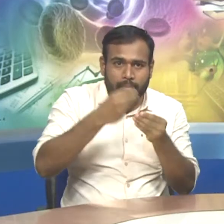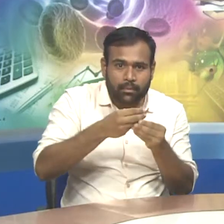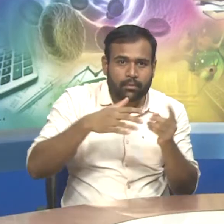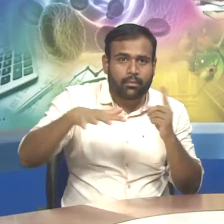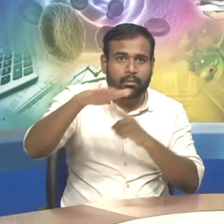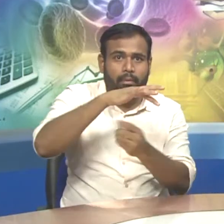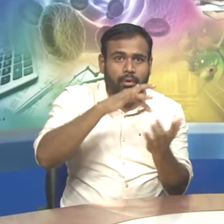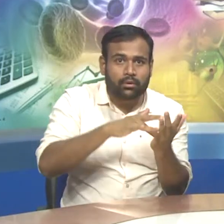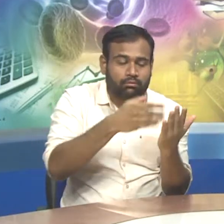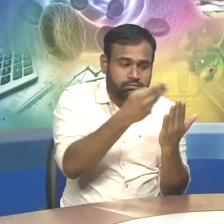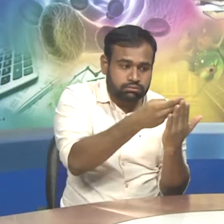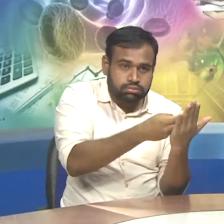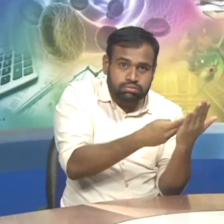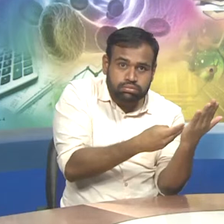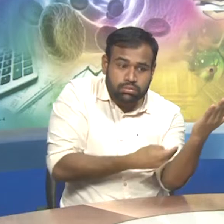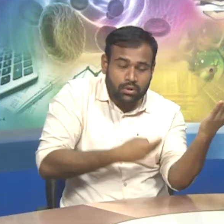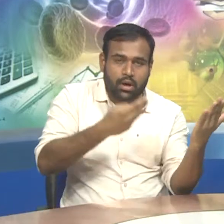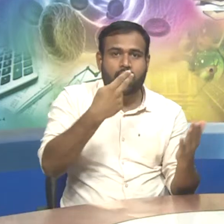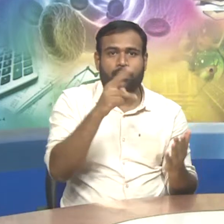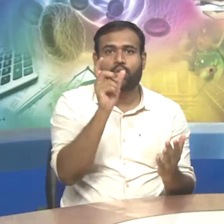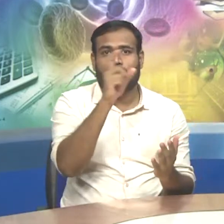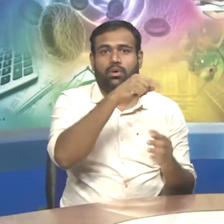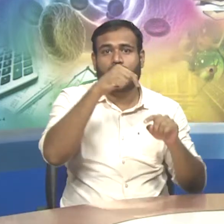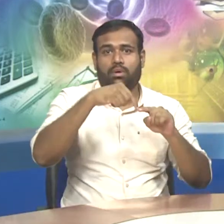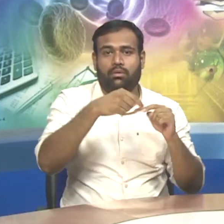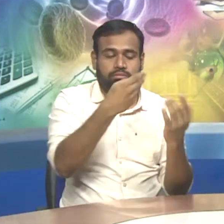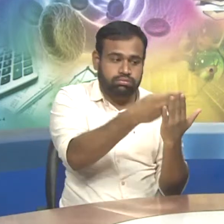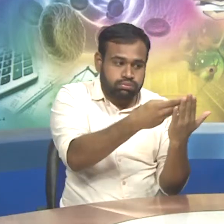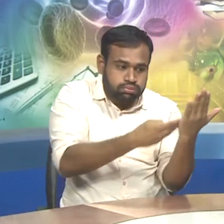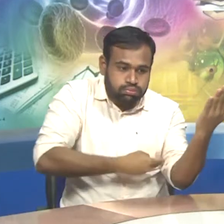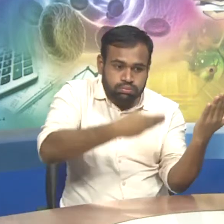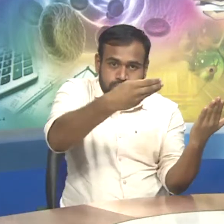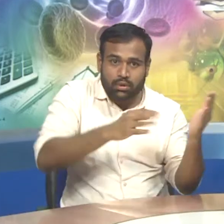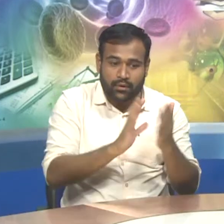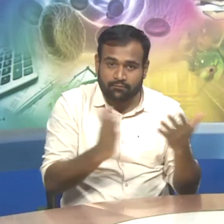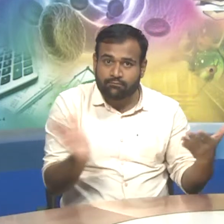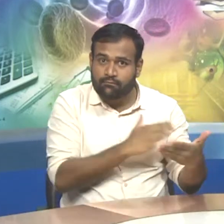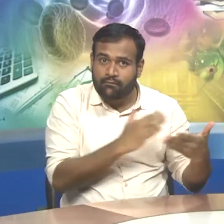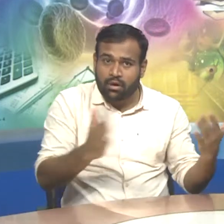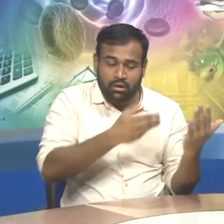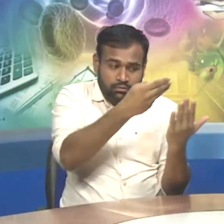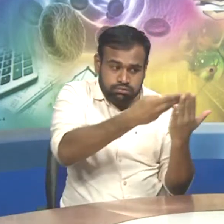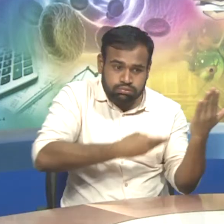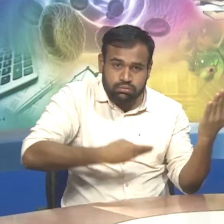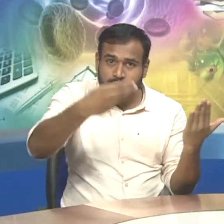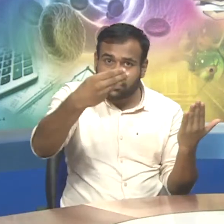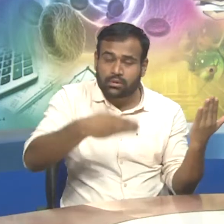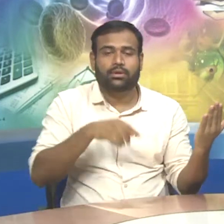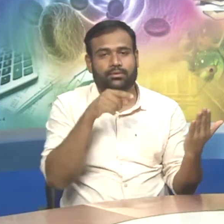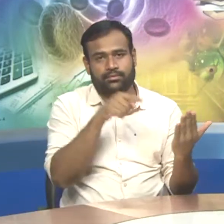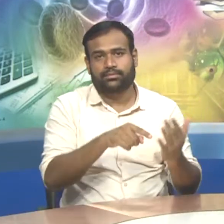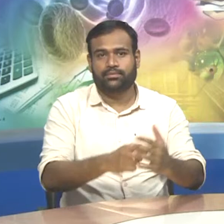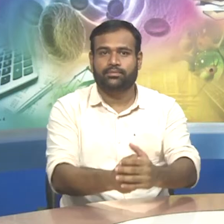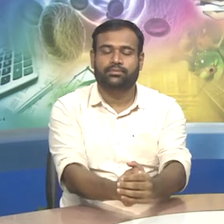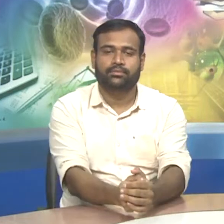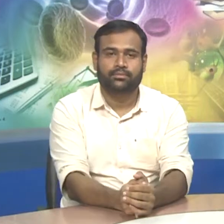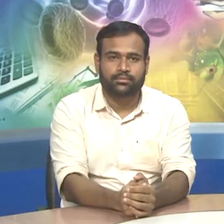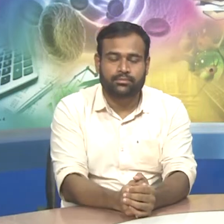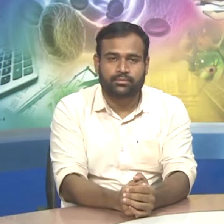much before the election and given to everyone, which is officially called the electoral roll and